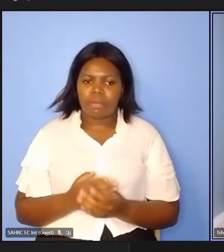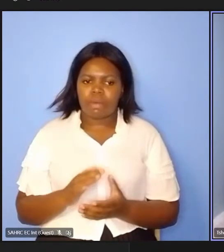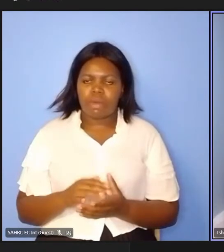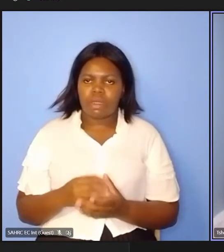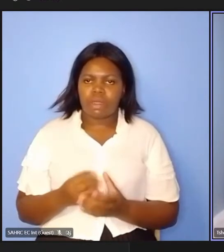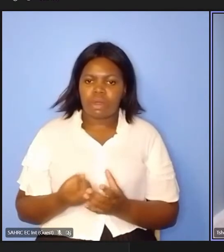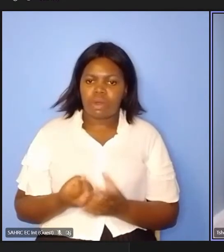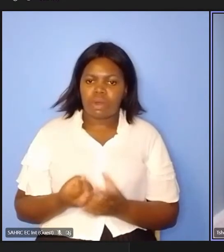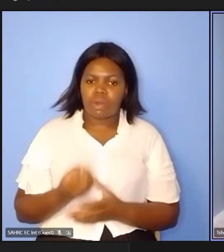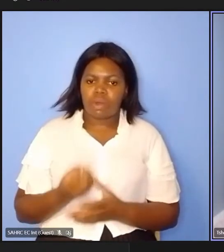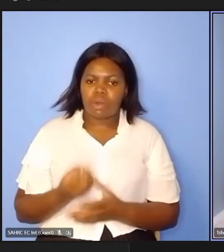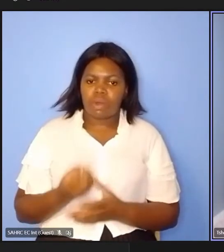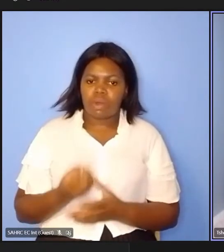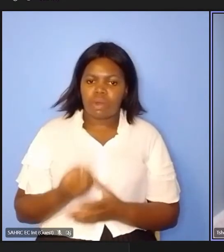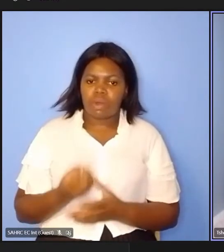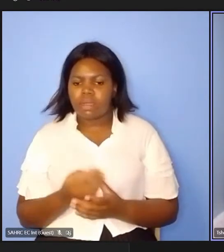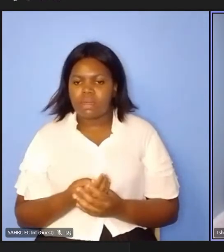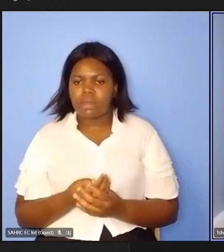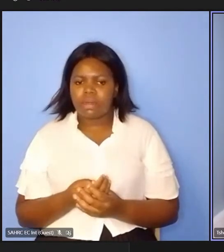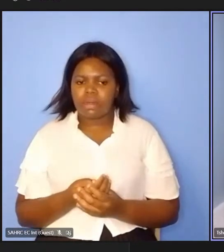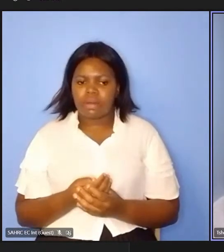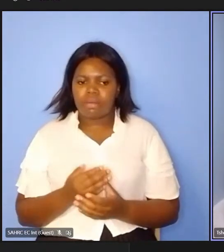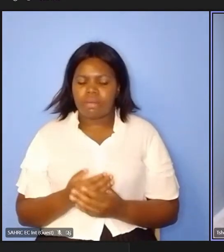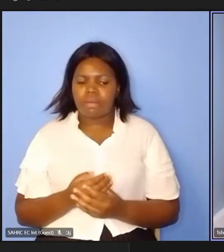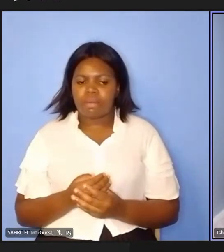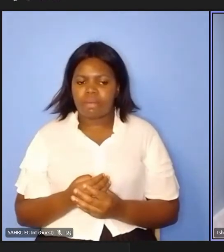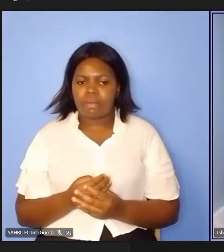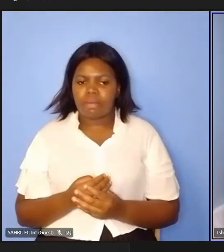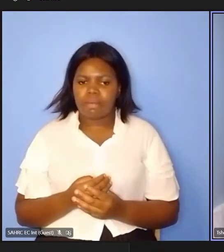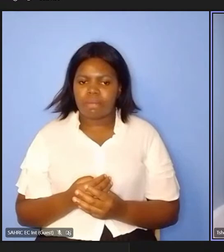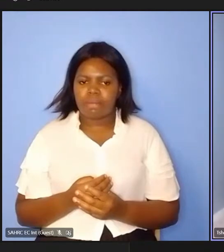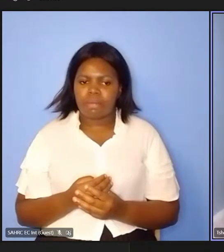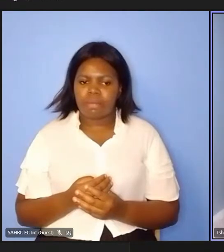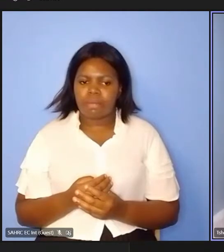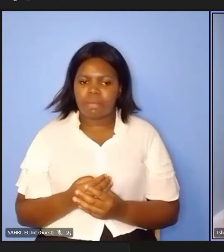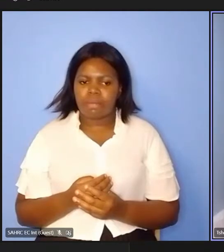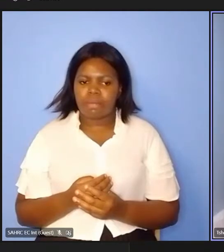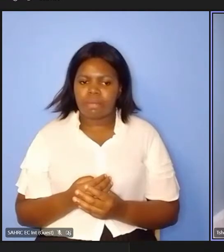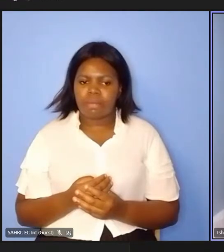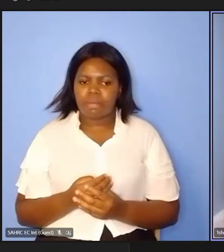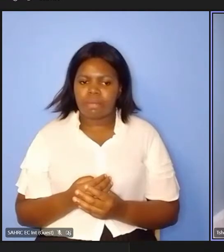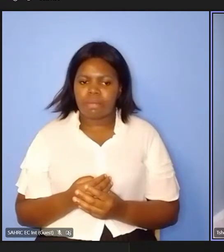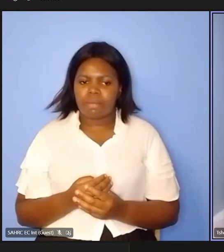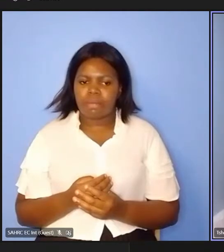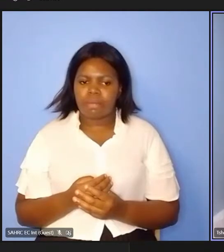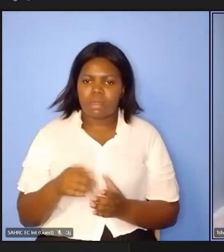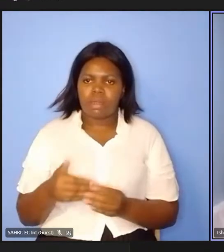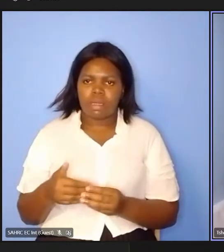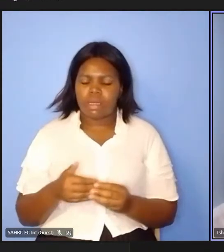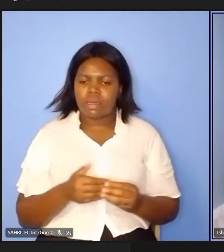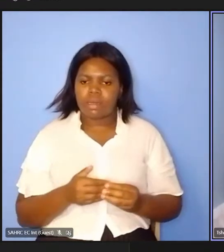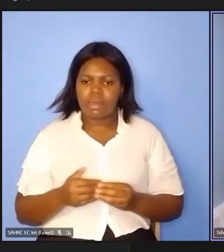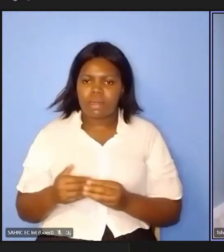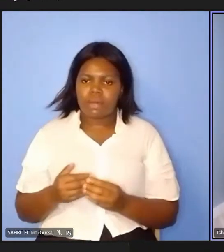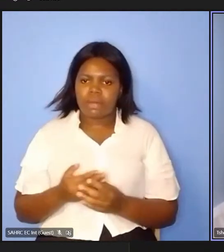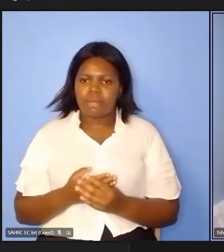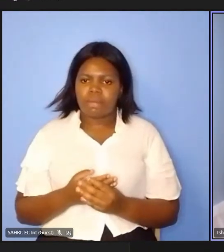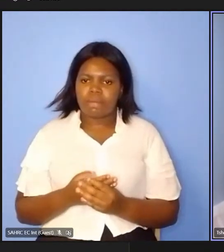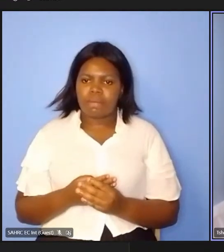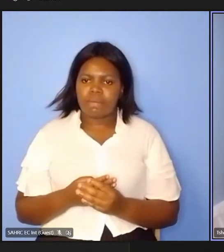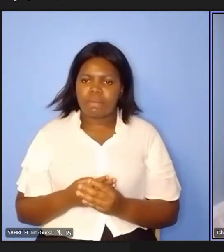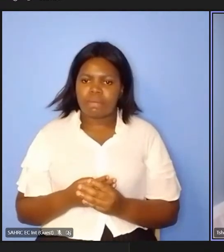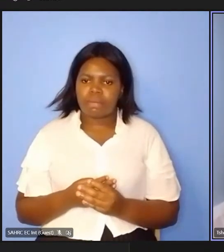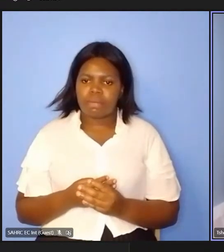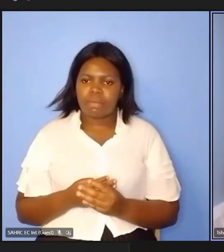not published on their website because it's a plethora of guidelines, things to help you on some things which might make your life easier. But